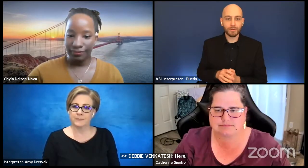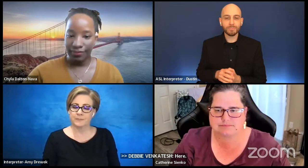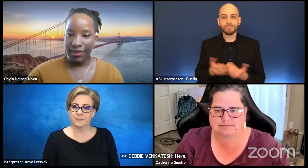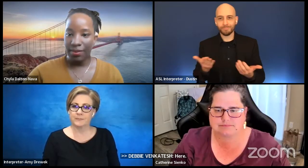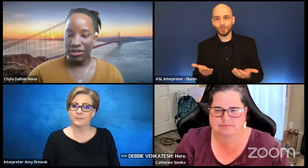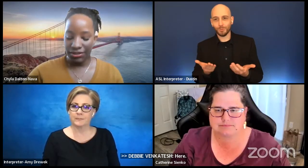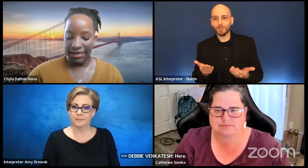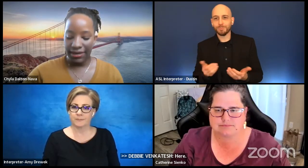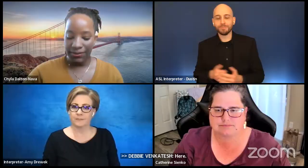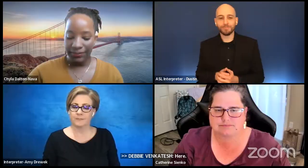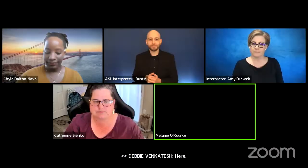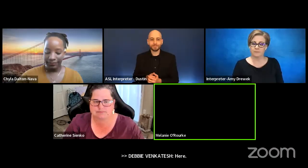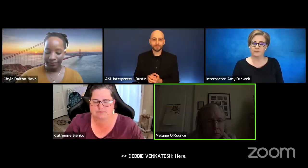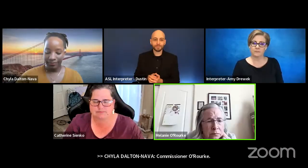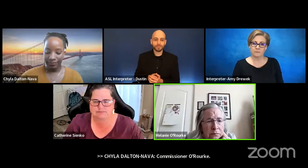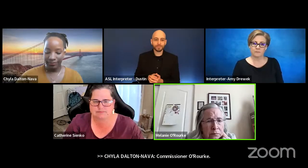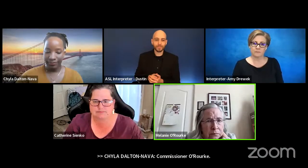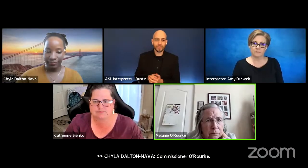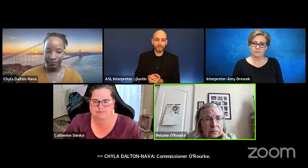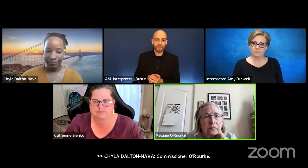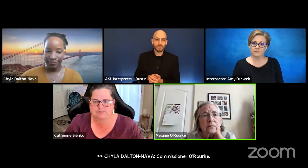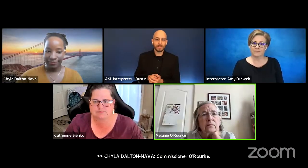Here.